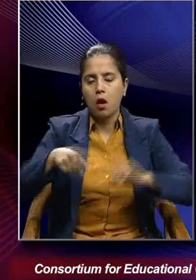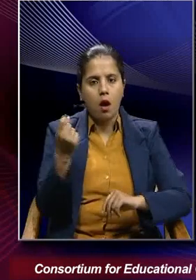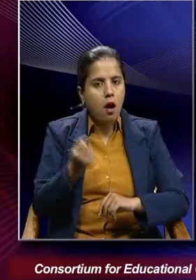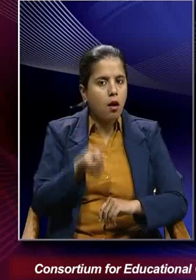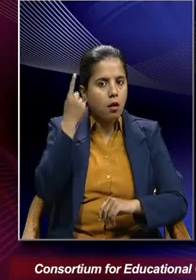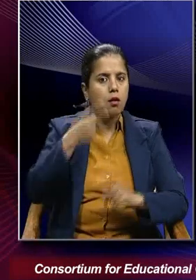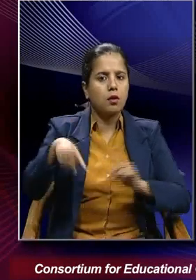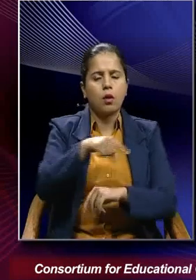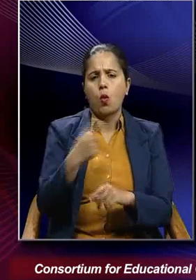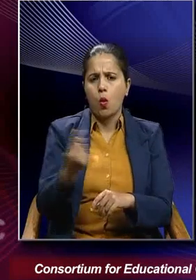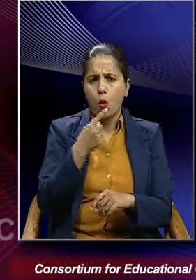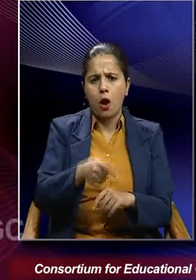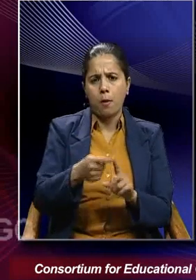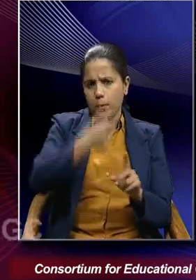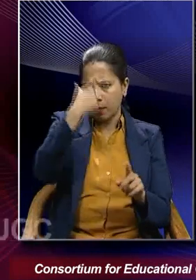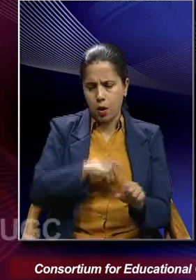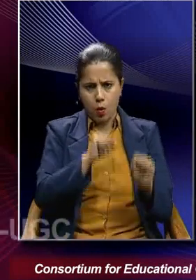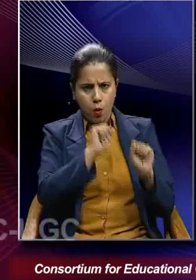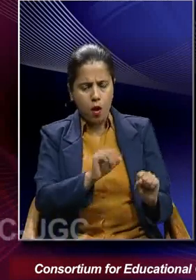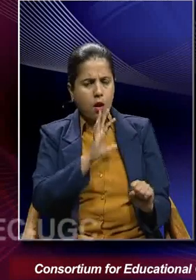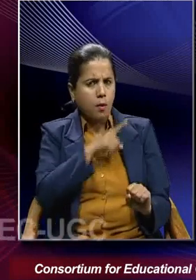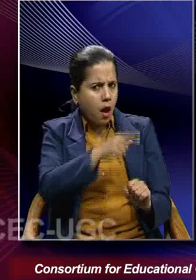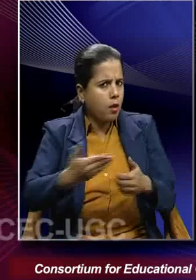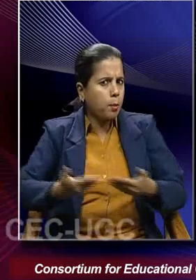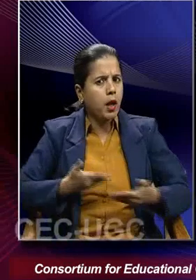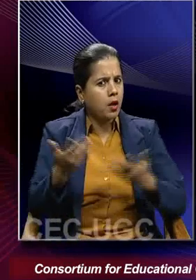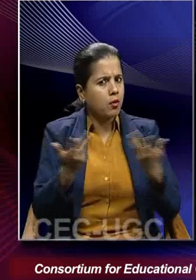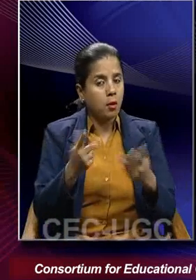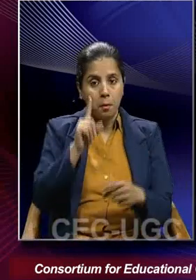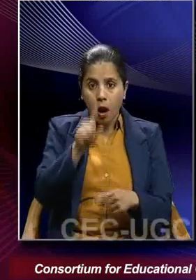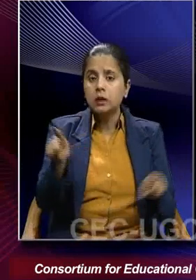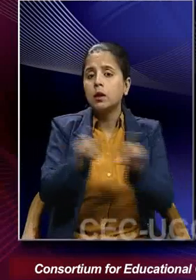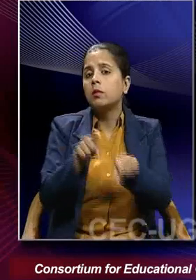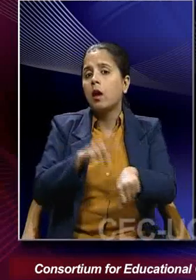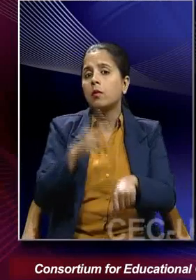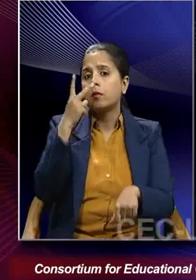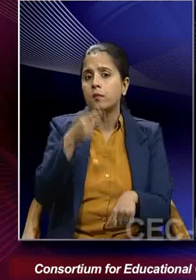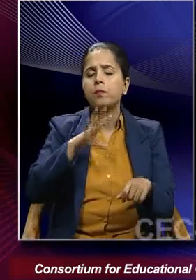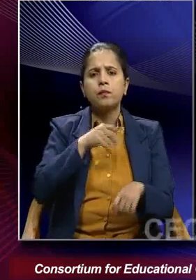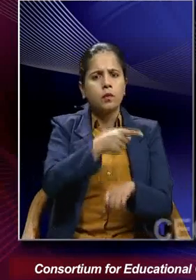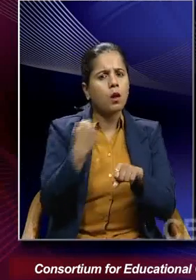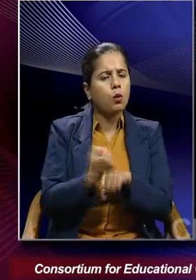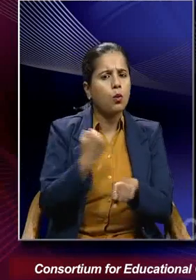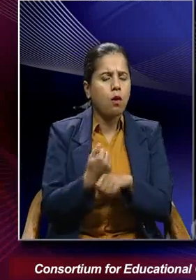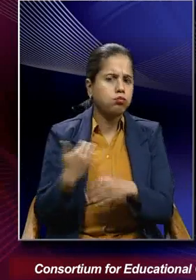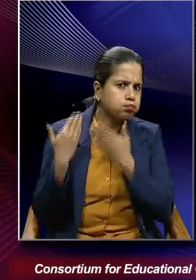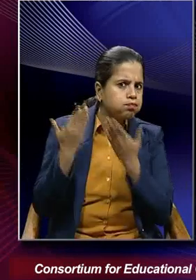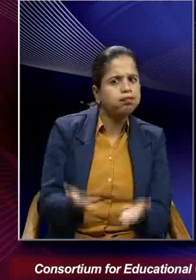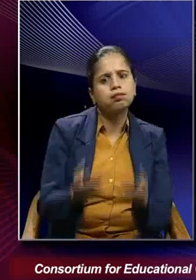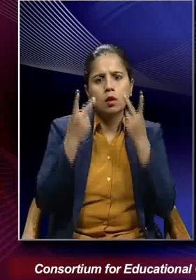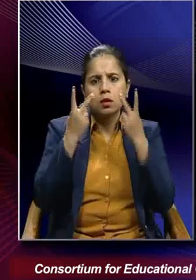understanding not only the personality and persona of Patel, but at the same time the kind of groundwork which he did in terms